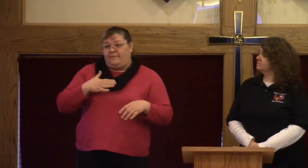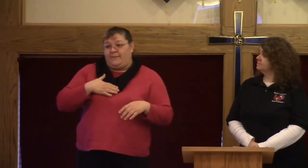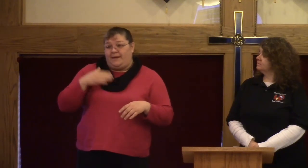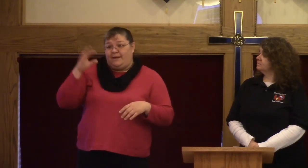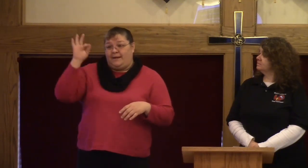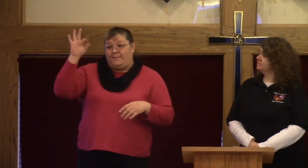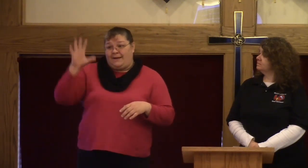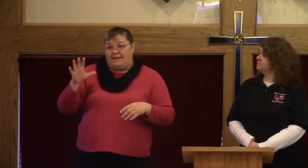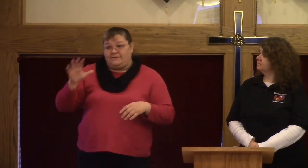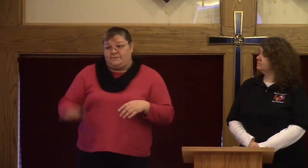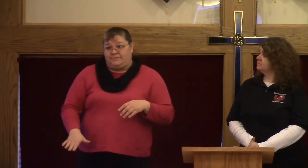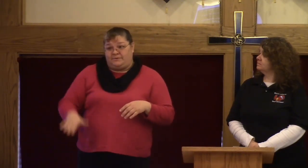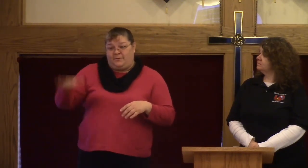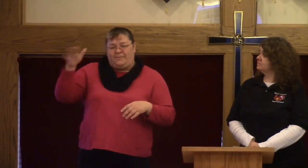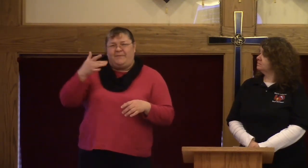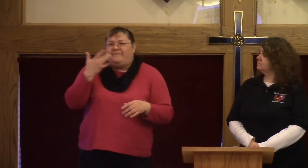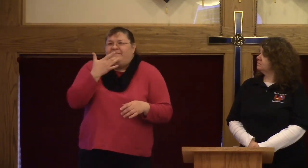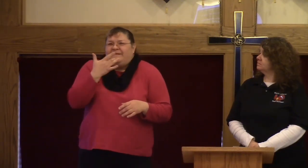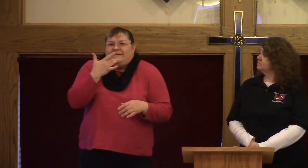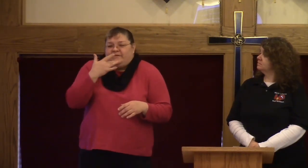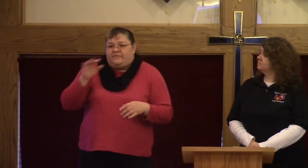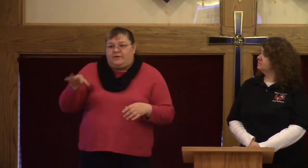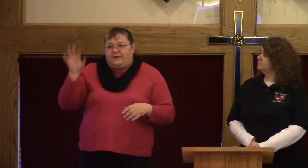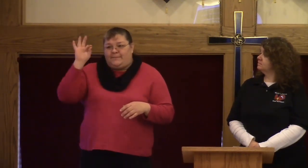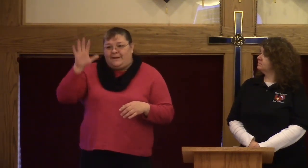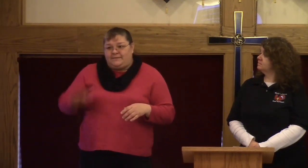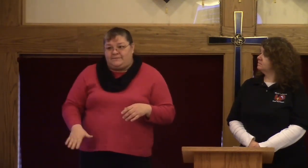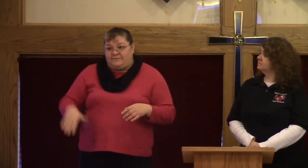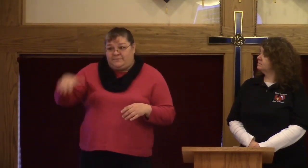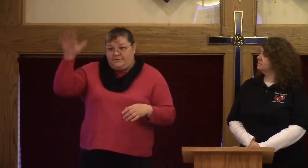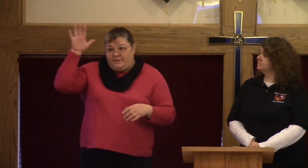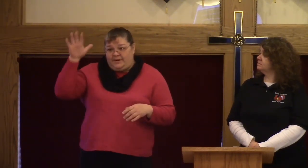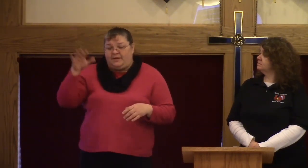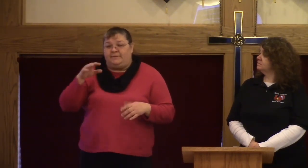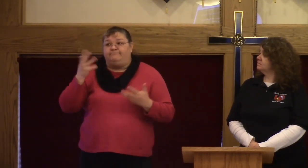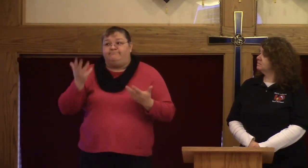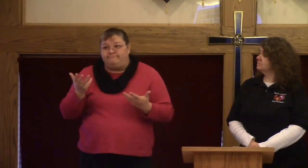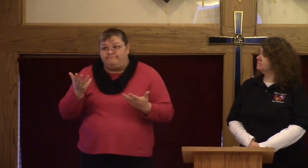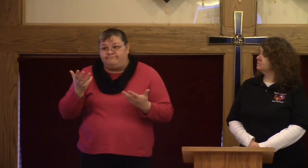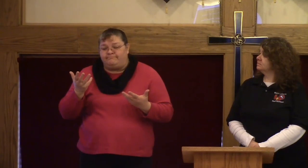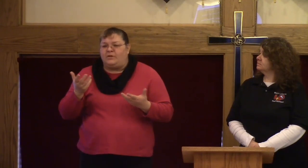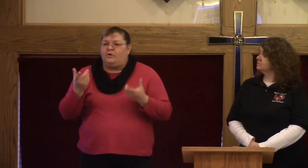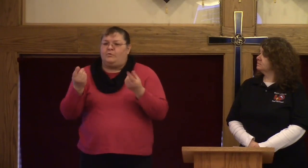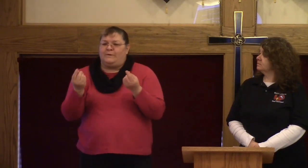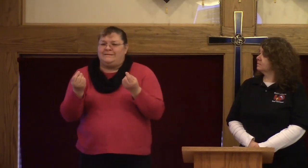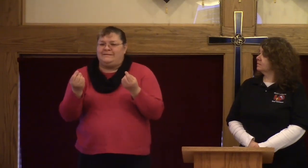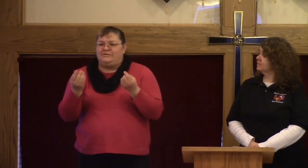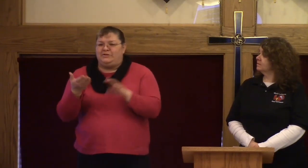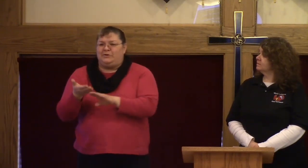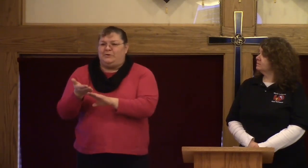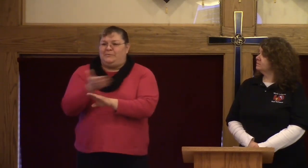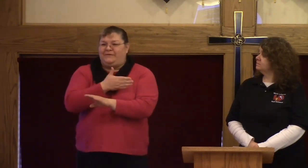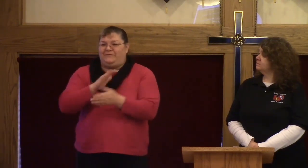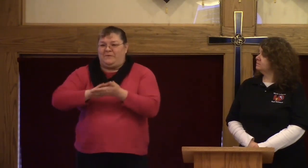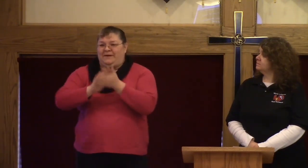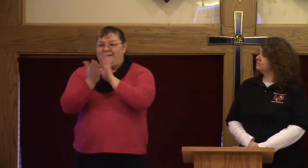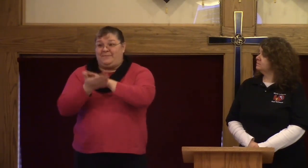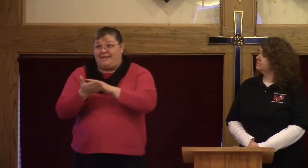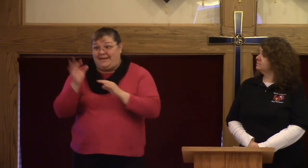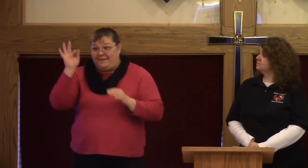you. One of my pastors growing up, he's a pastor. What did he do before he